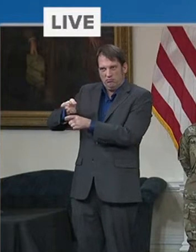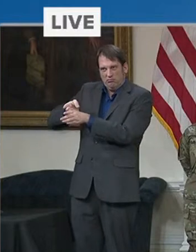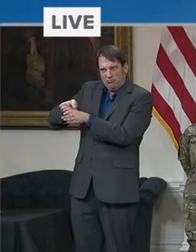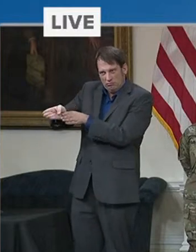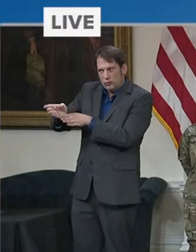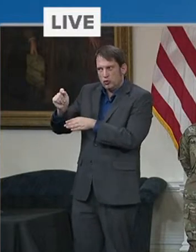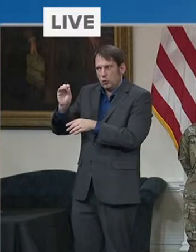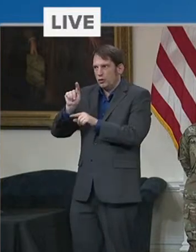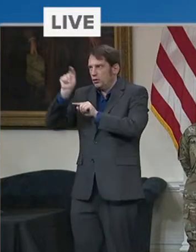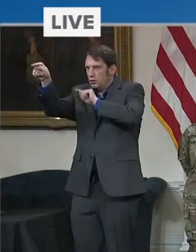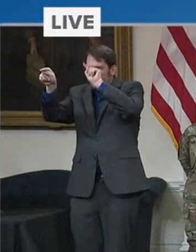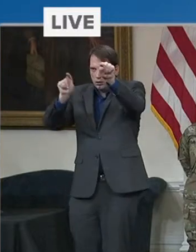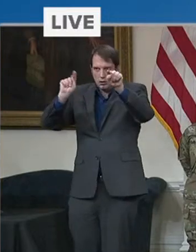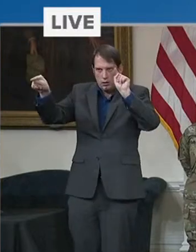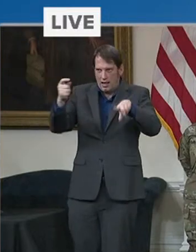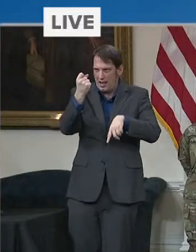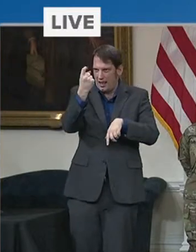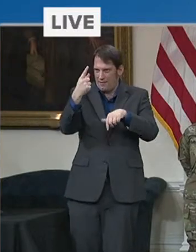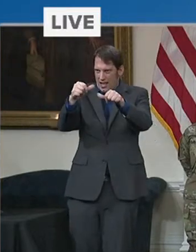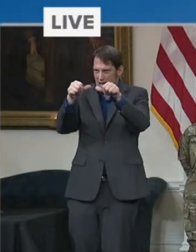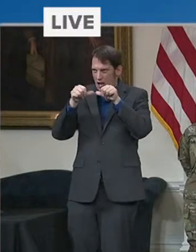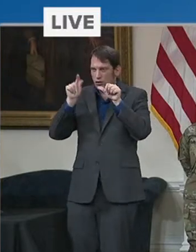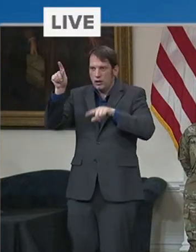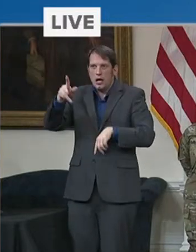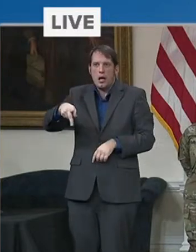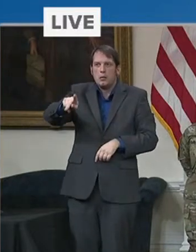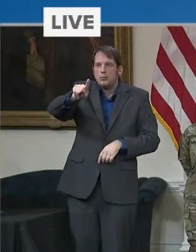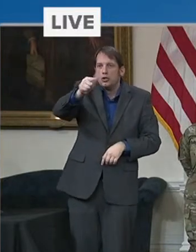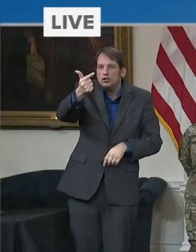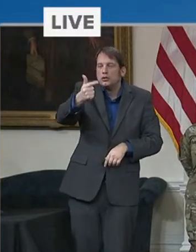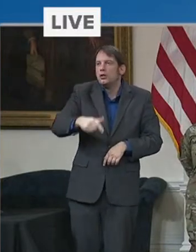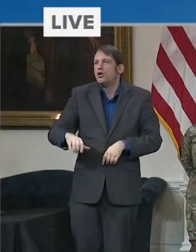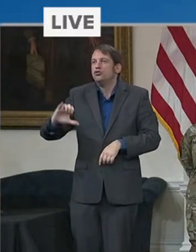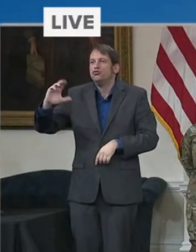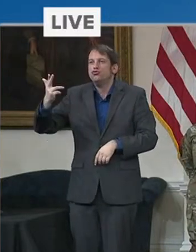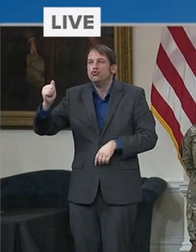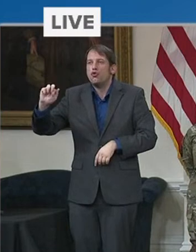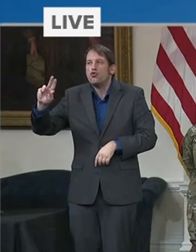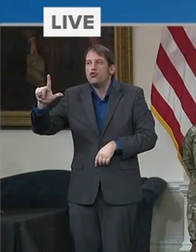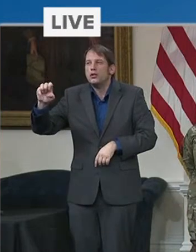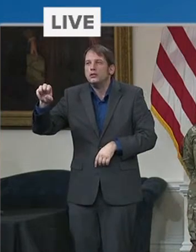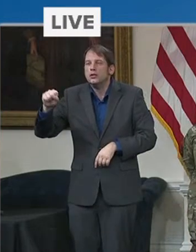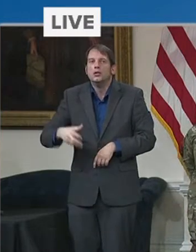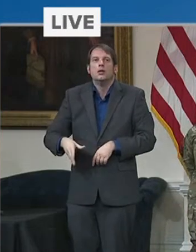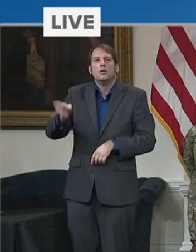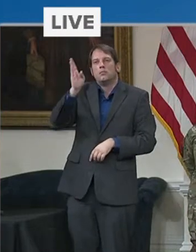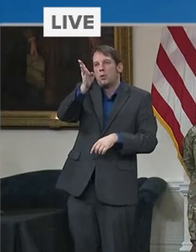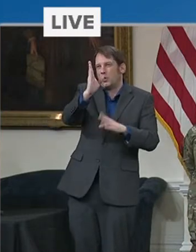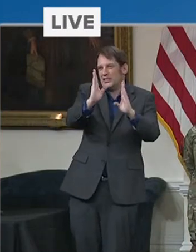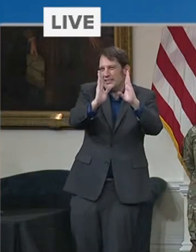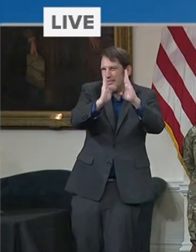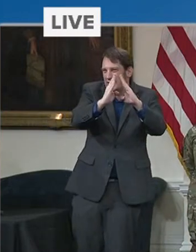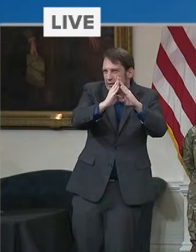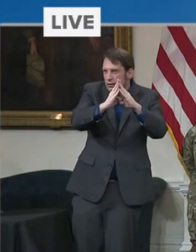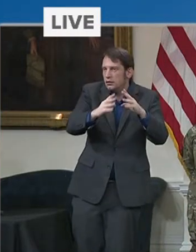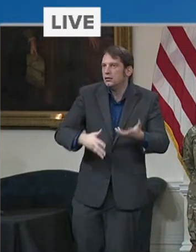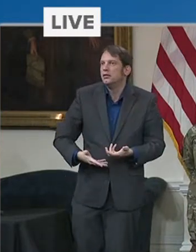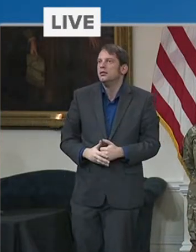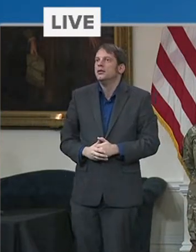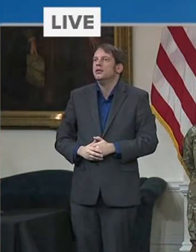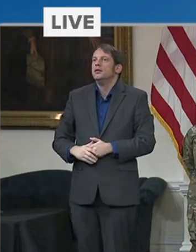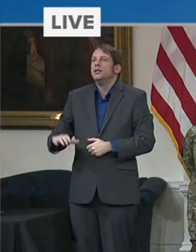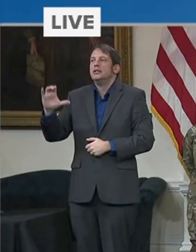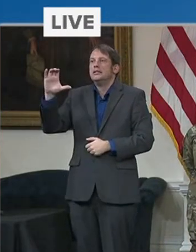jurisdictions, including Prince George's, Charles counties, Baltimore City, as well as Baltimore,